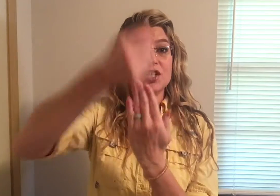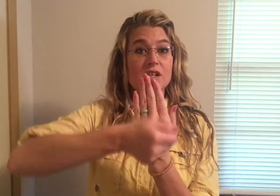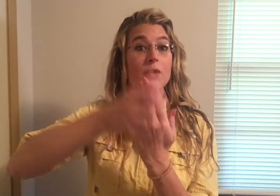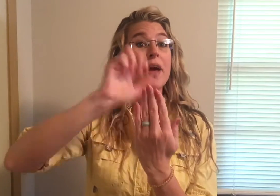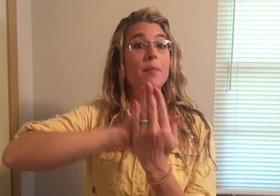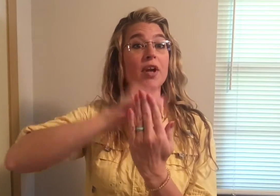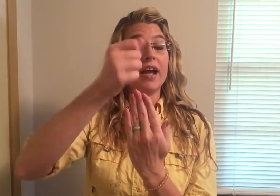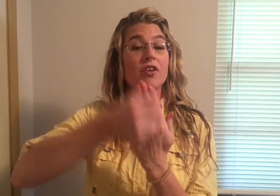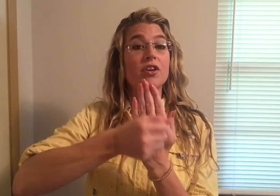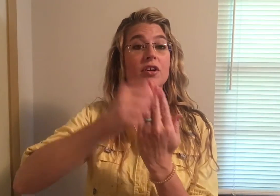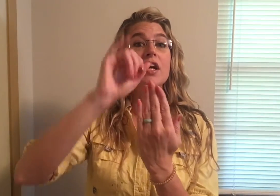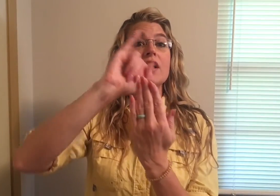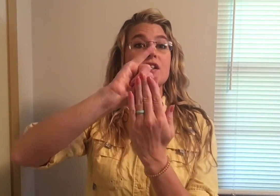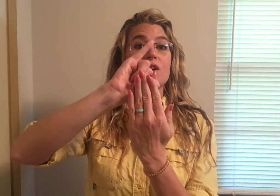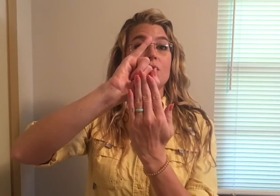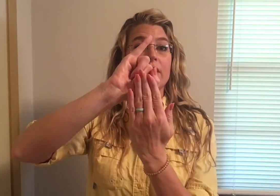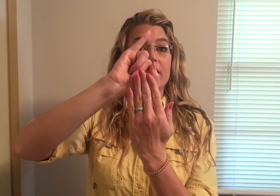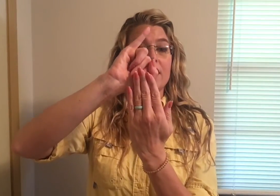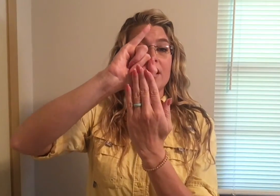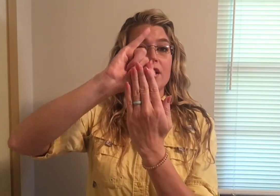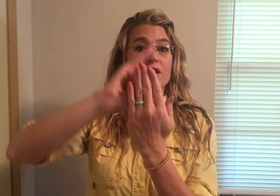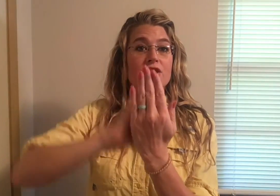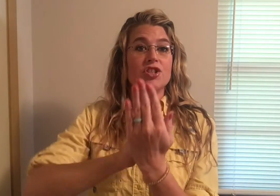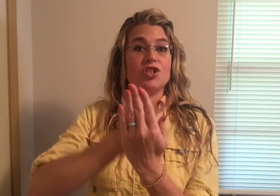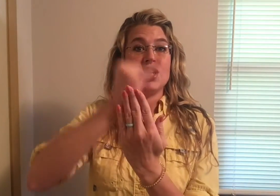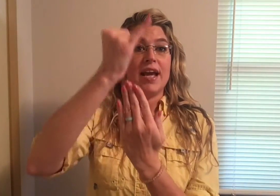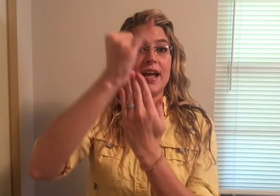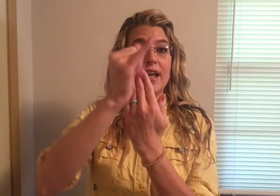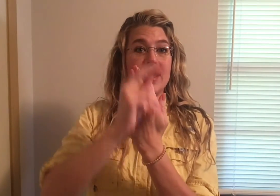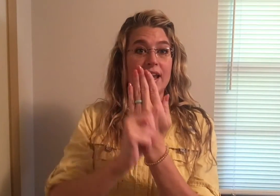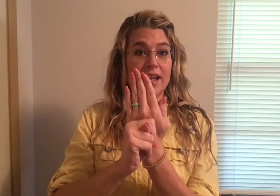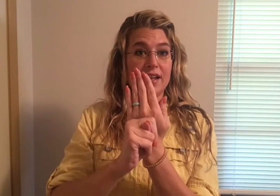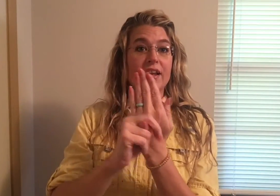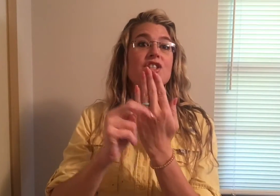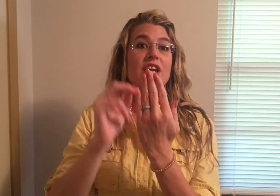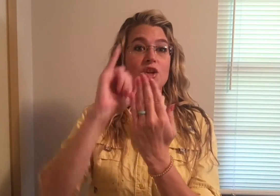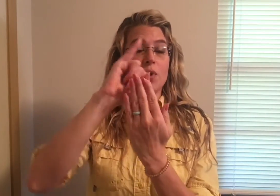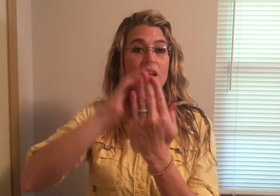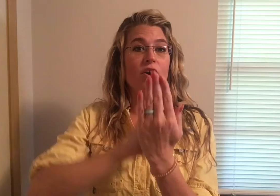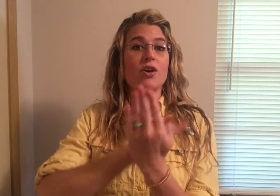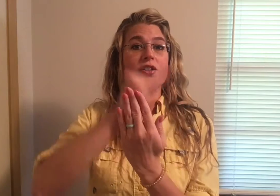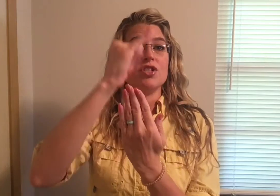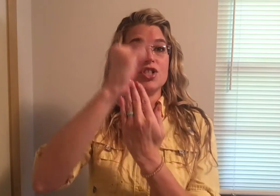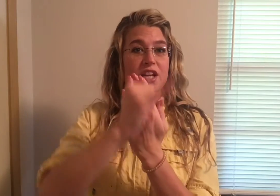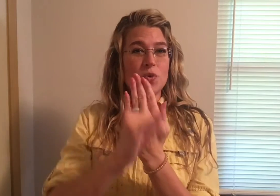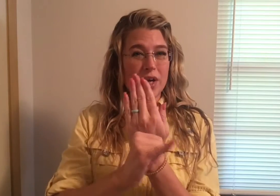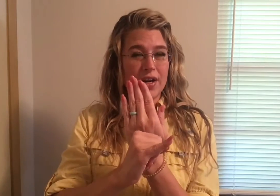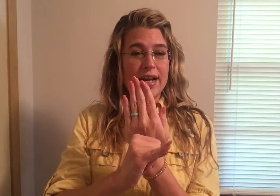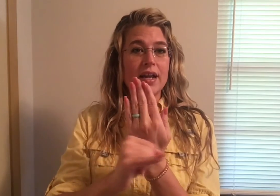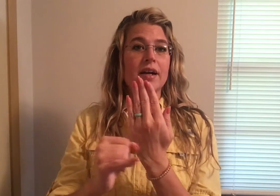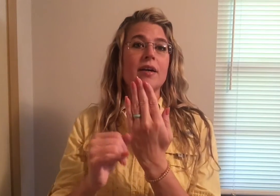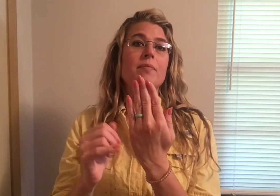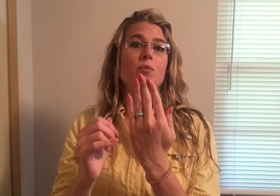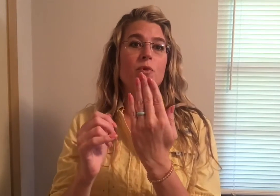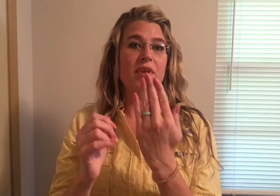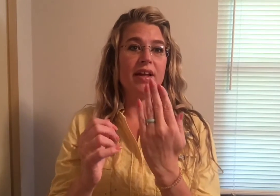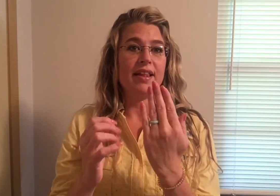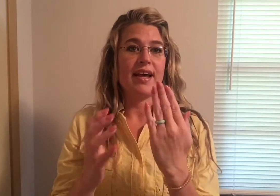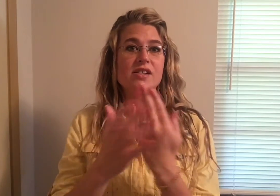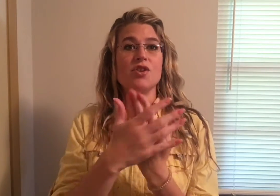on a paper calendar? So like JN, like January, or January would be like that. So you can